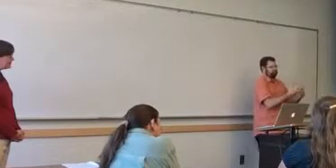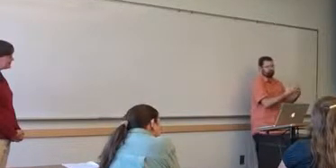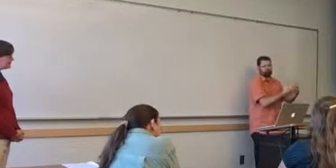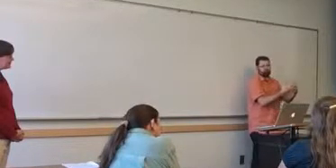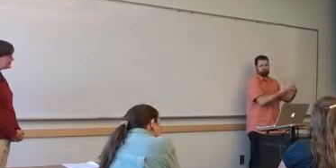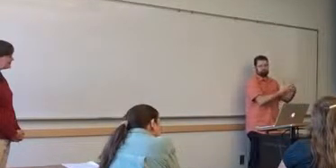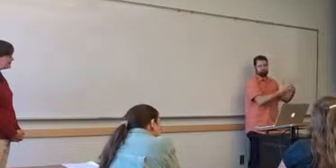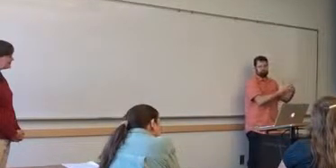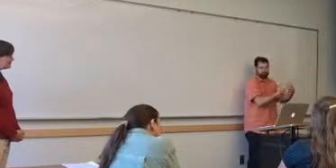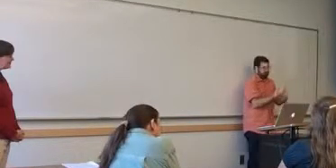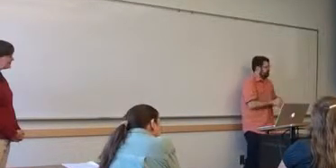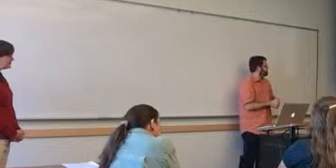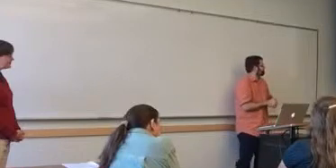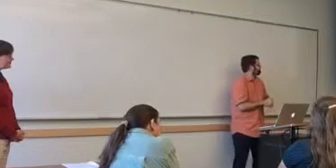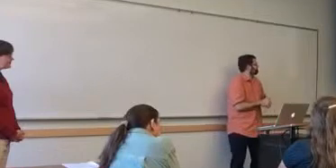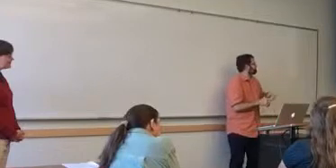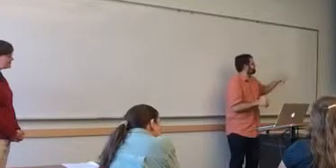whatnot. But there's your moving engine.